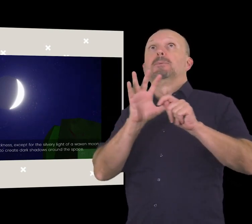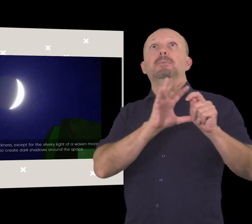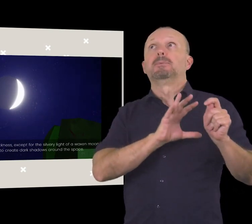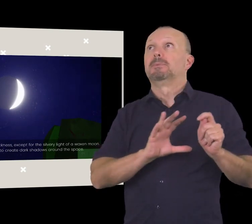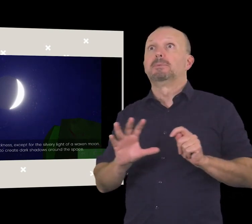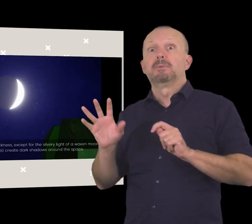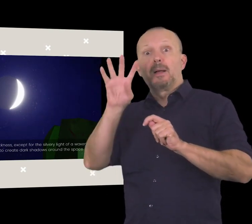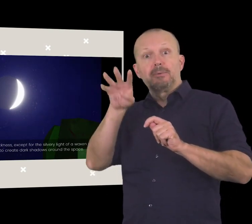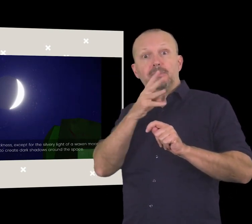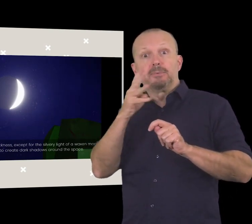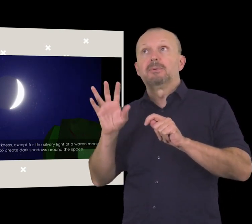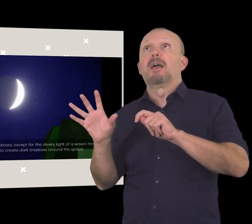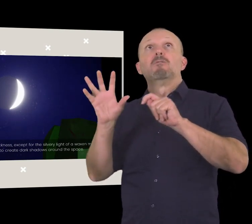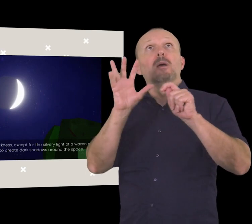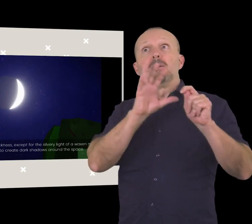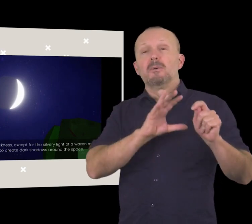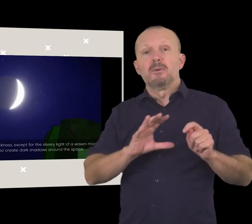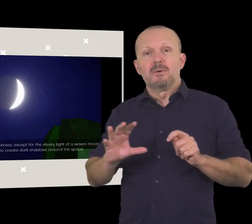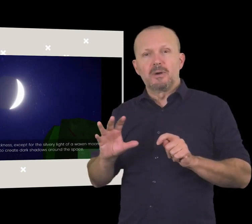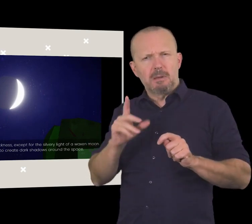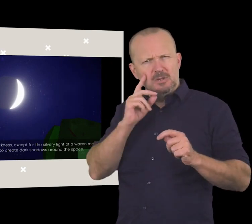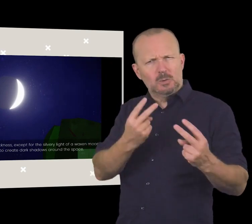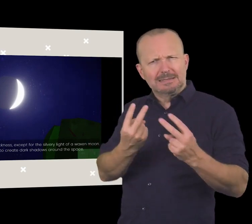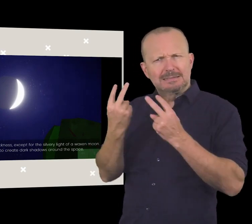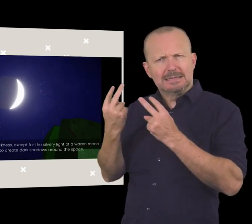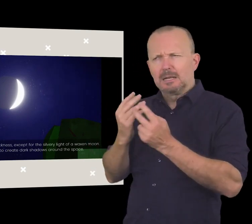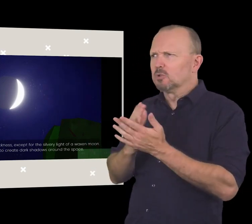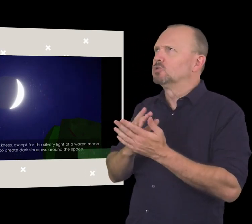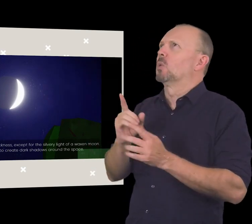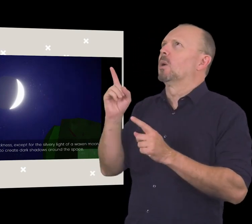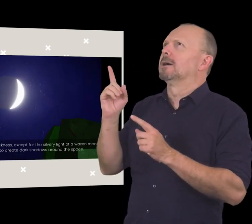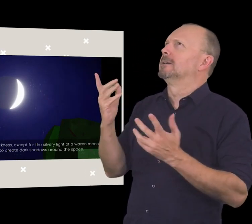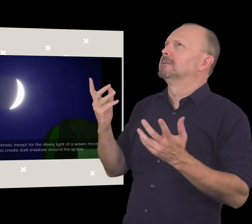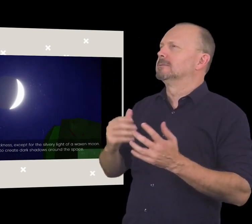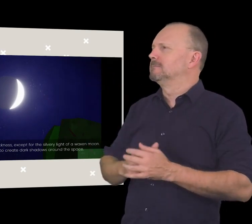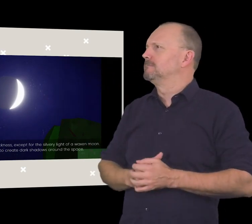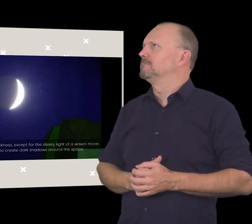the room. Just wondering if I could show you that.